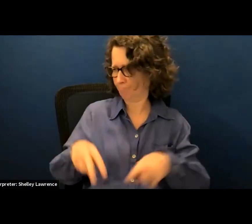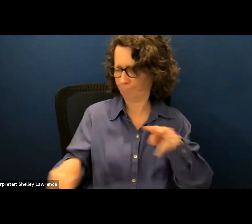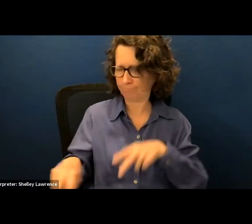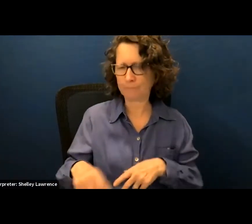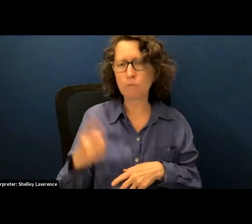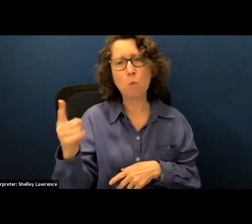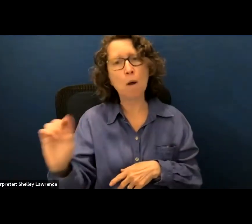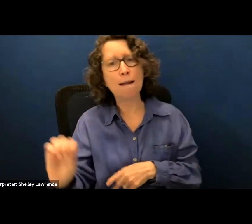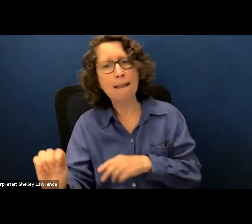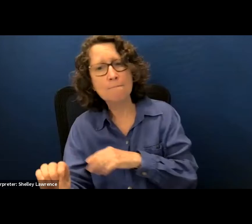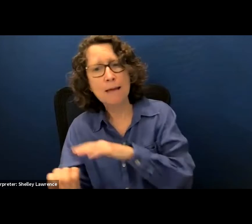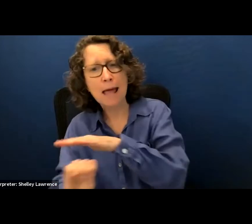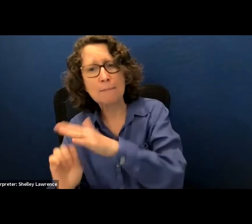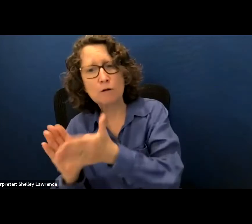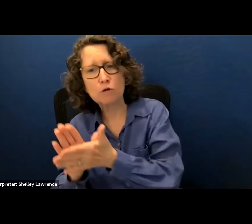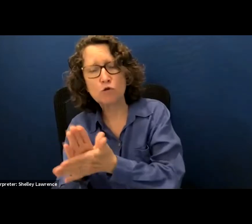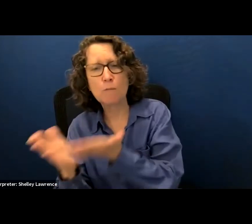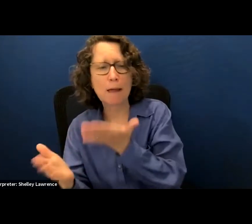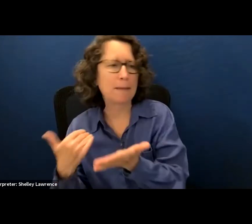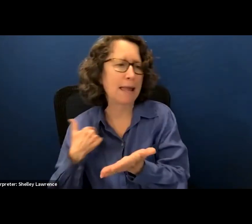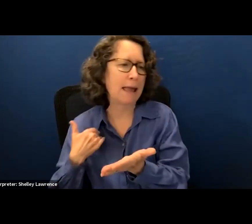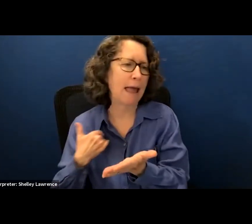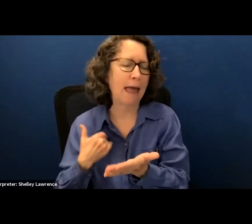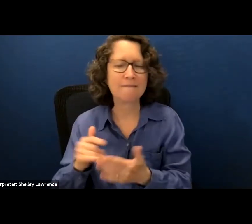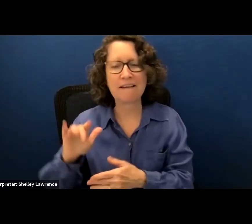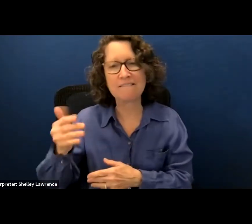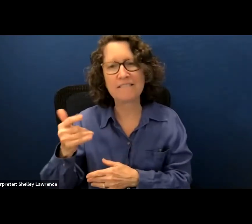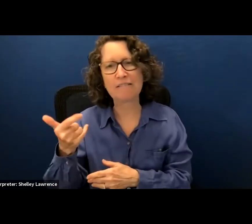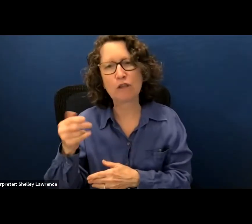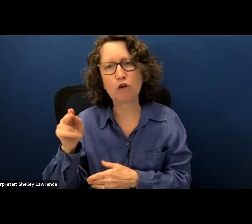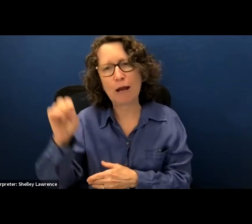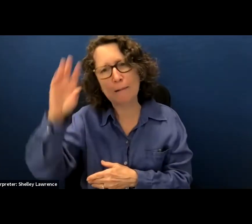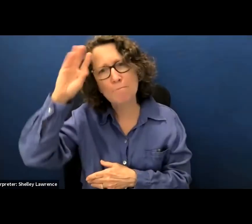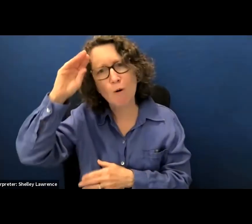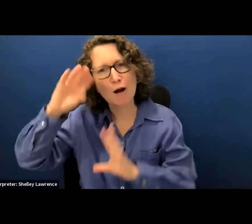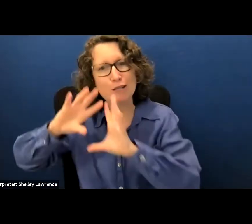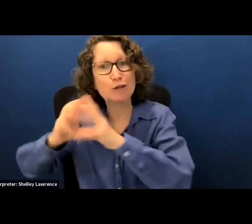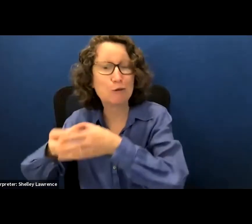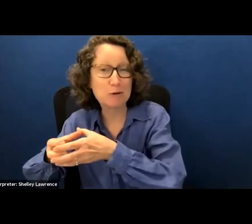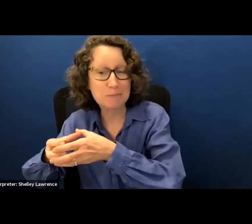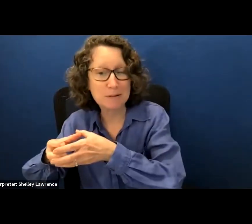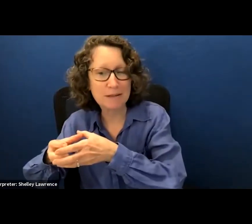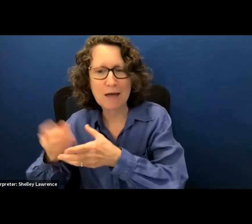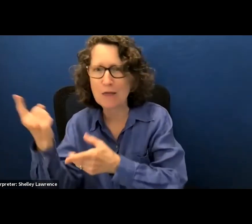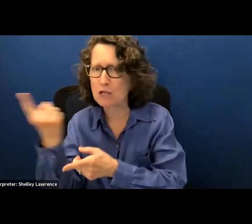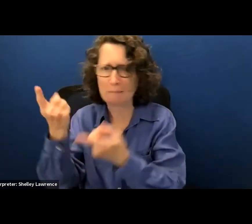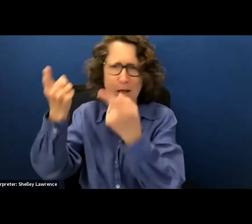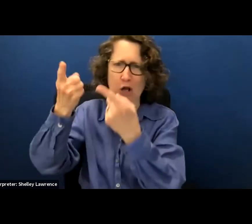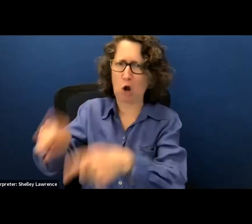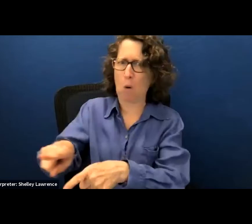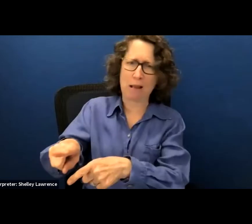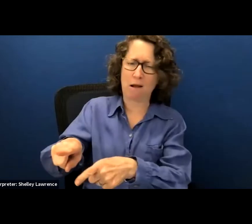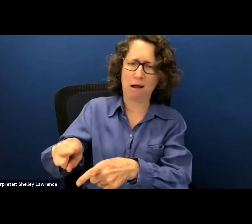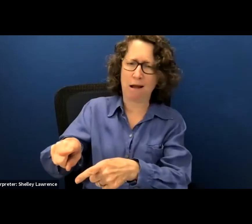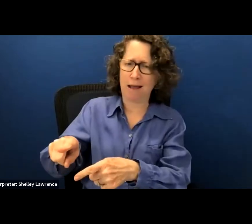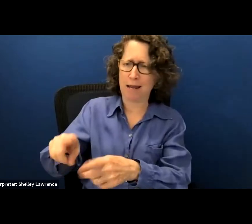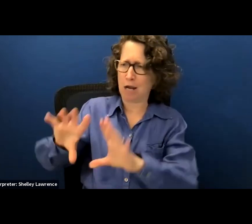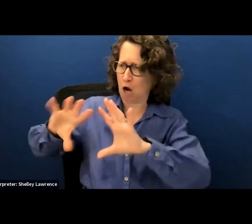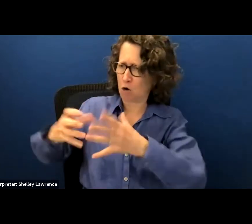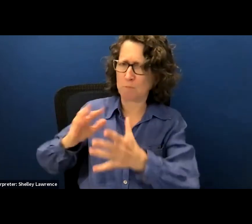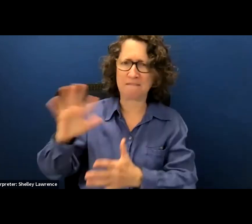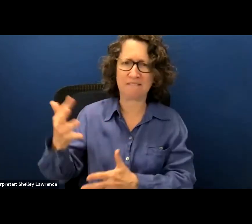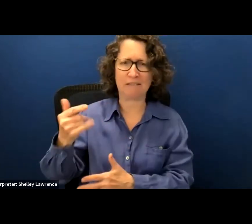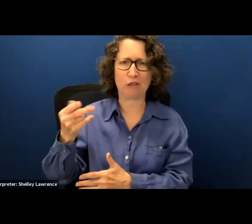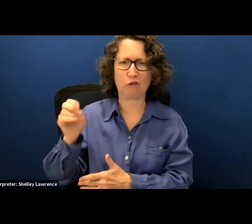one elementary school, you may have, like, we've got a 5th grade boys group because there's something going on. A group of 5th